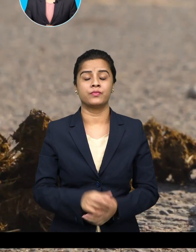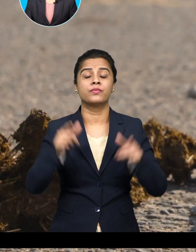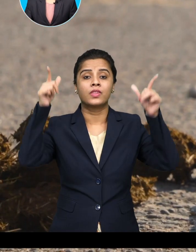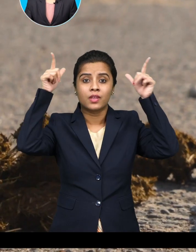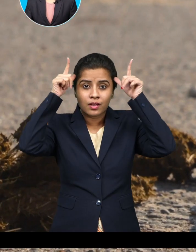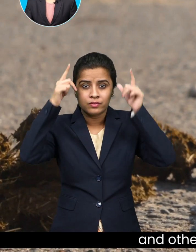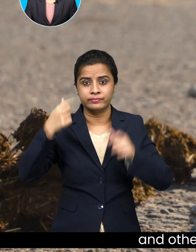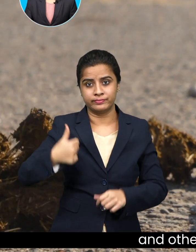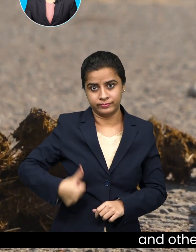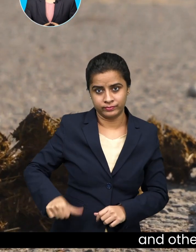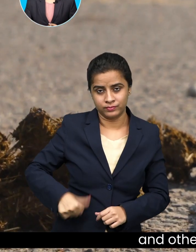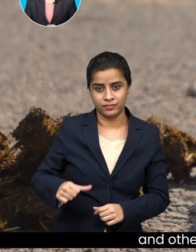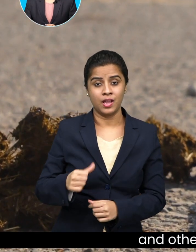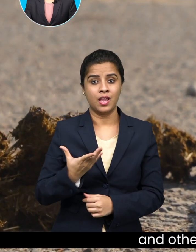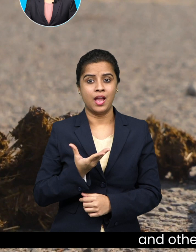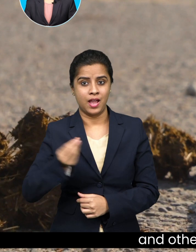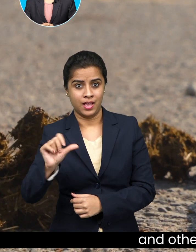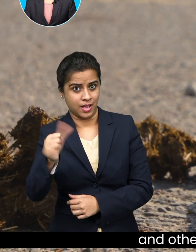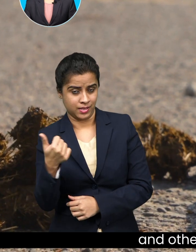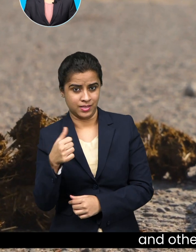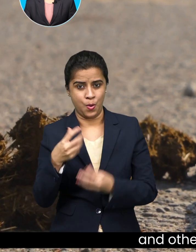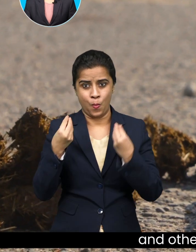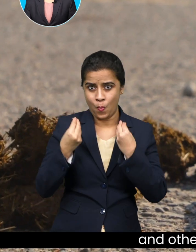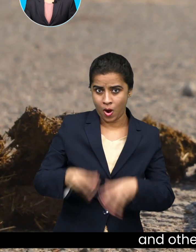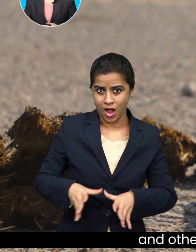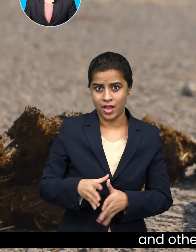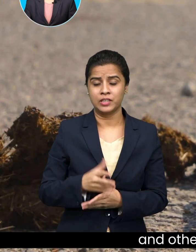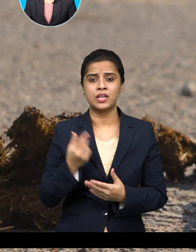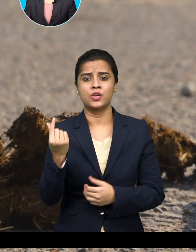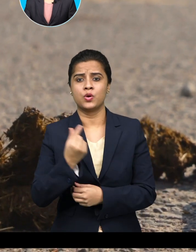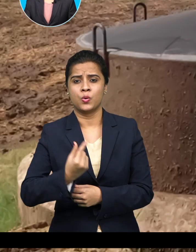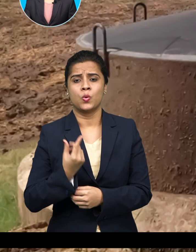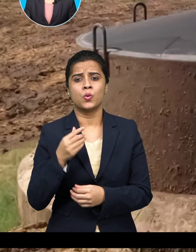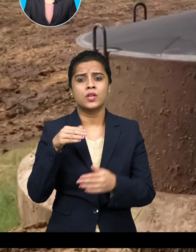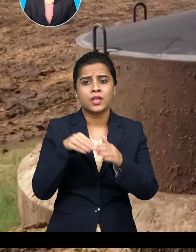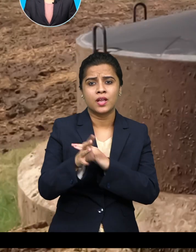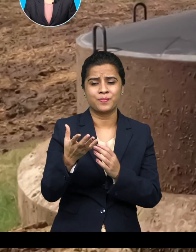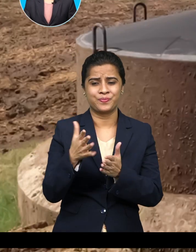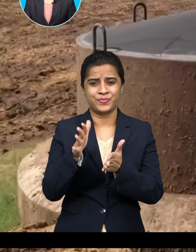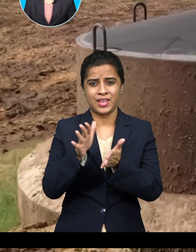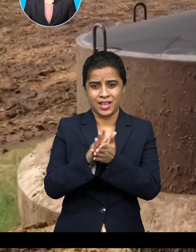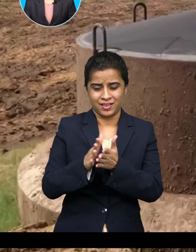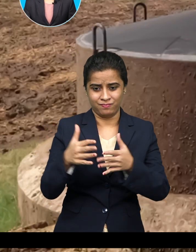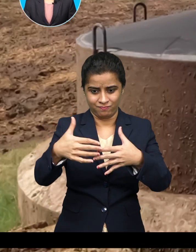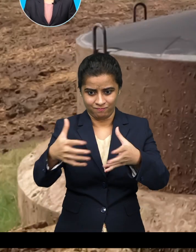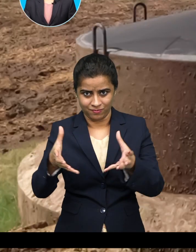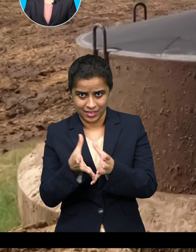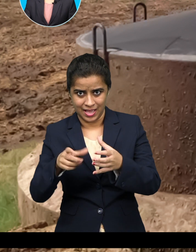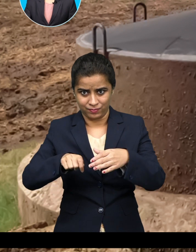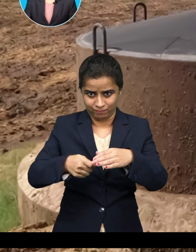Cow dung and other organic waste can be used in gobar gas